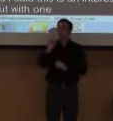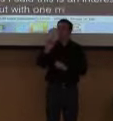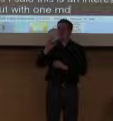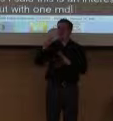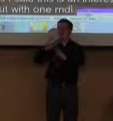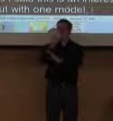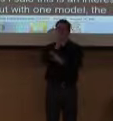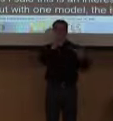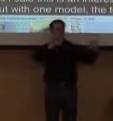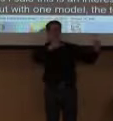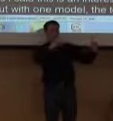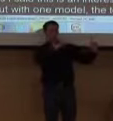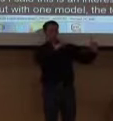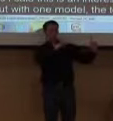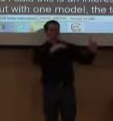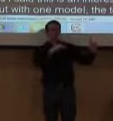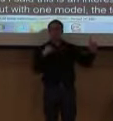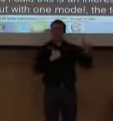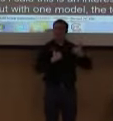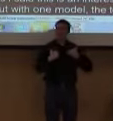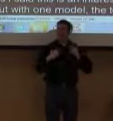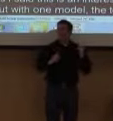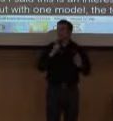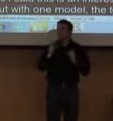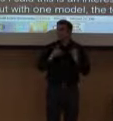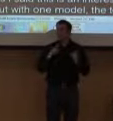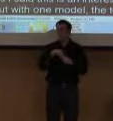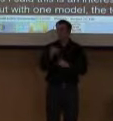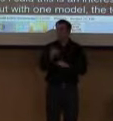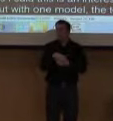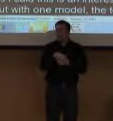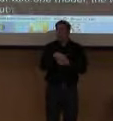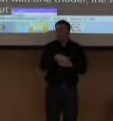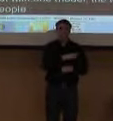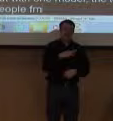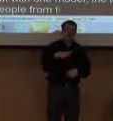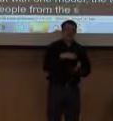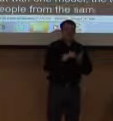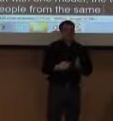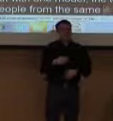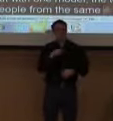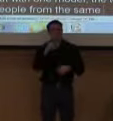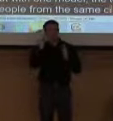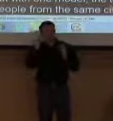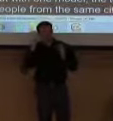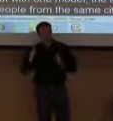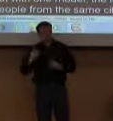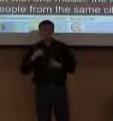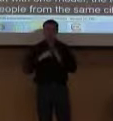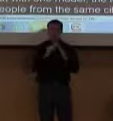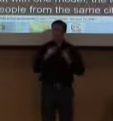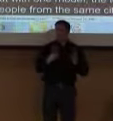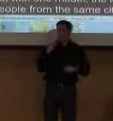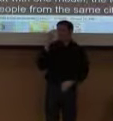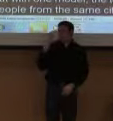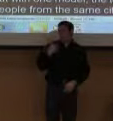left corner, where we had people who were in the same vicinity, faculty, tutors, and students. We started out this way because,